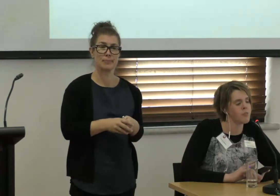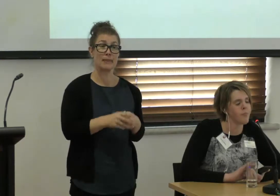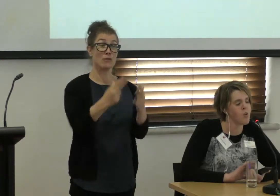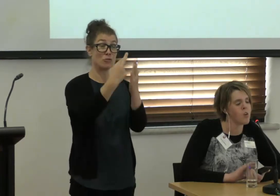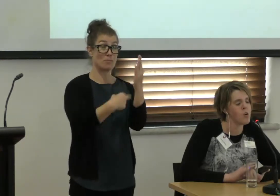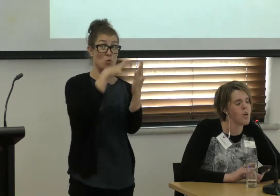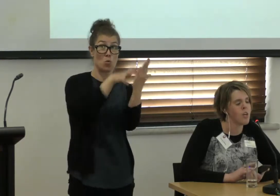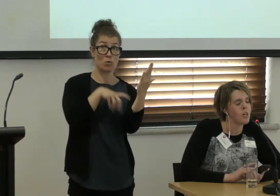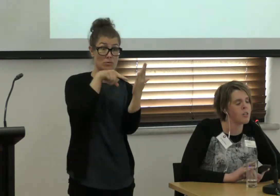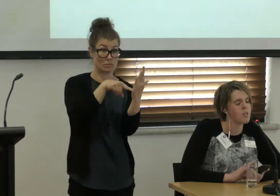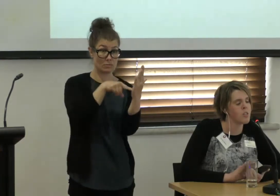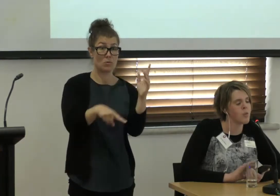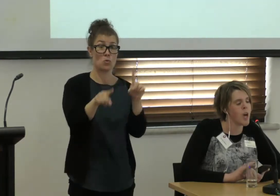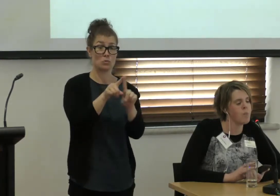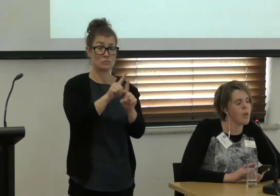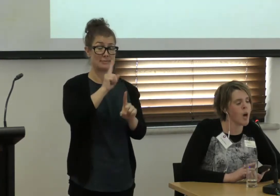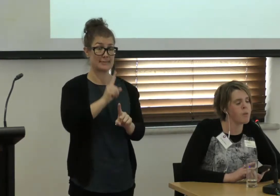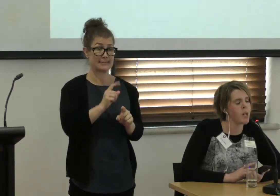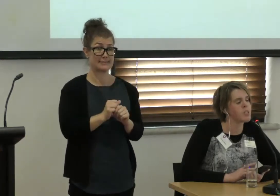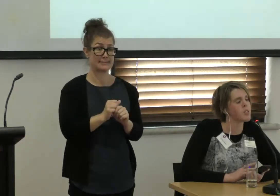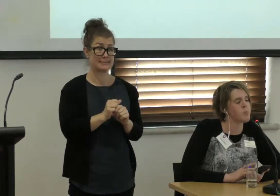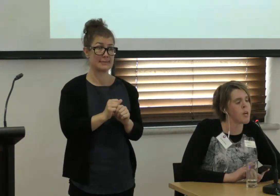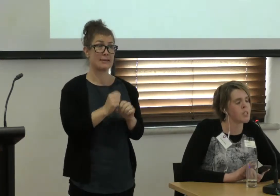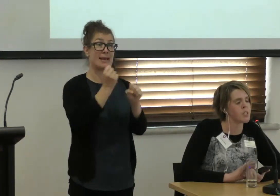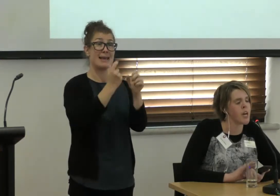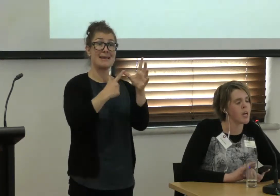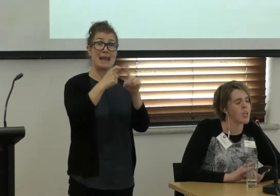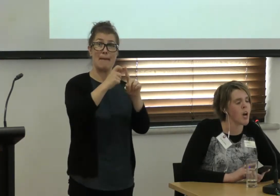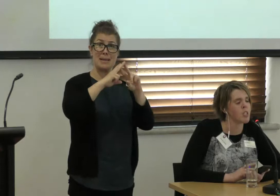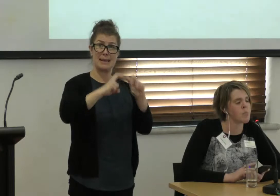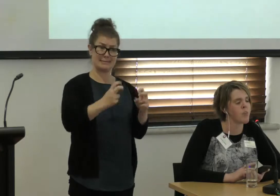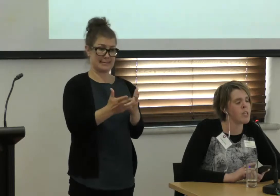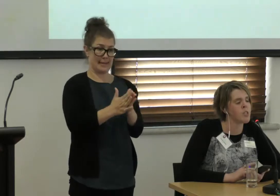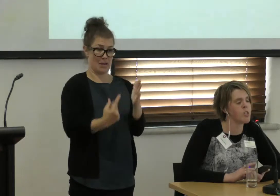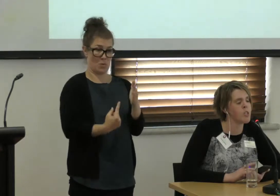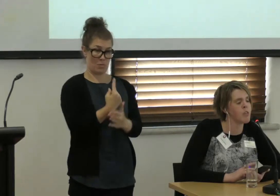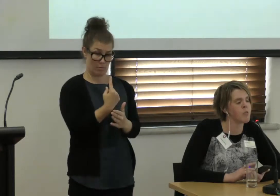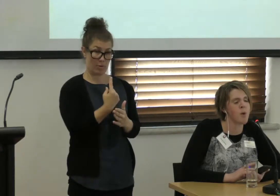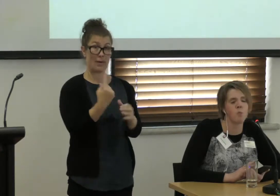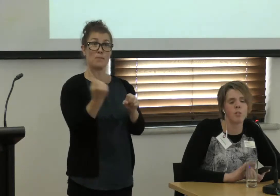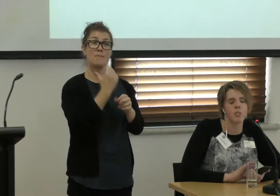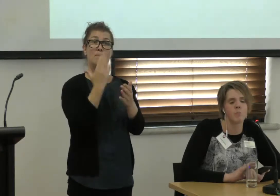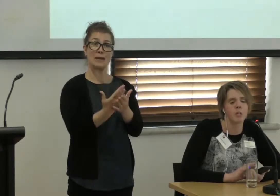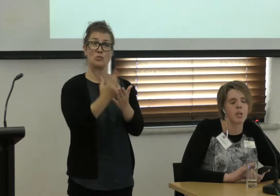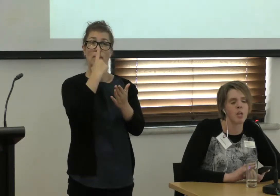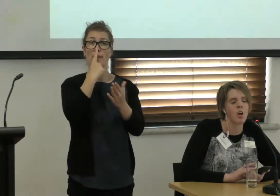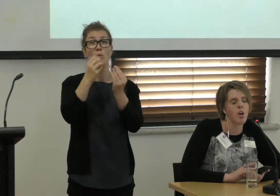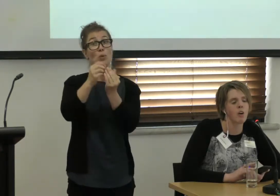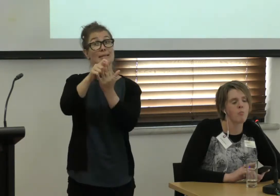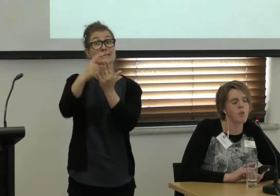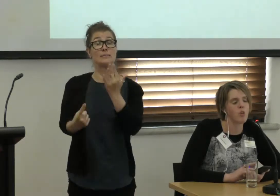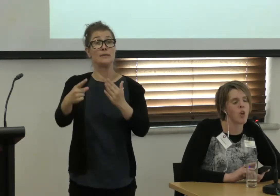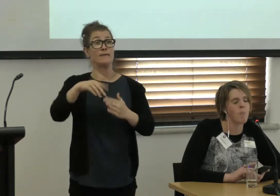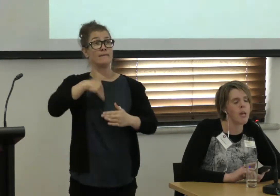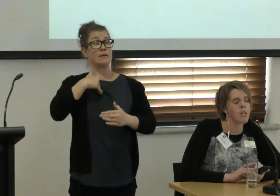states, to enable a gap analysis to be undertaken and to provide certainty for people with disability,